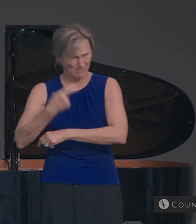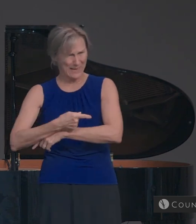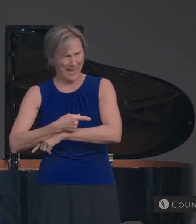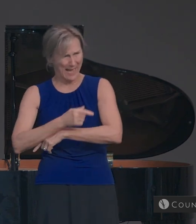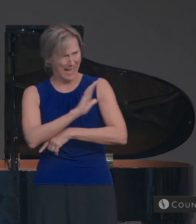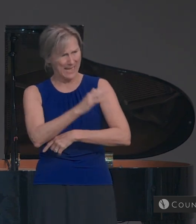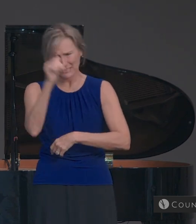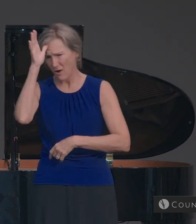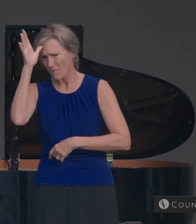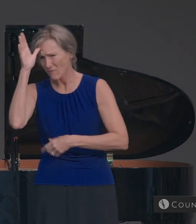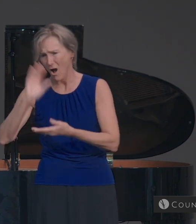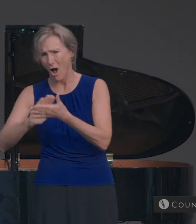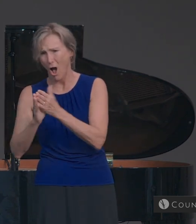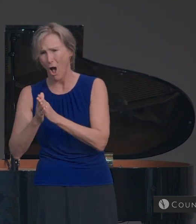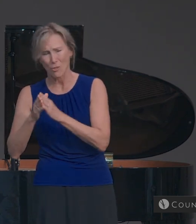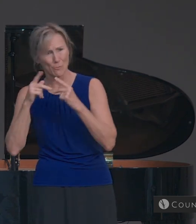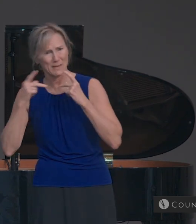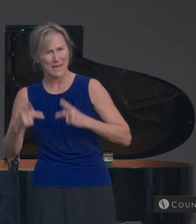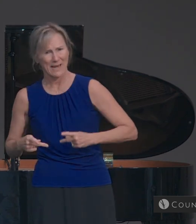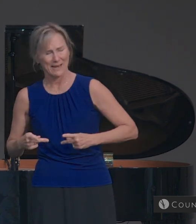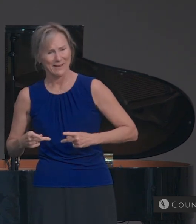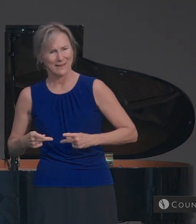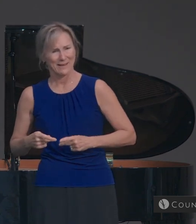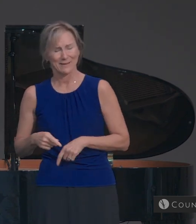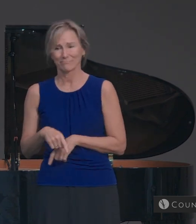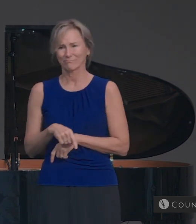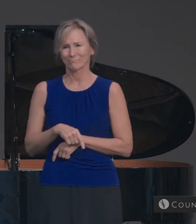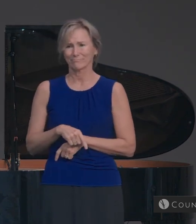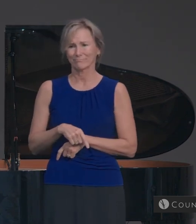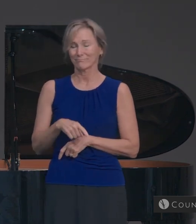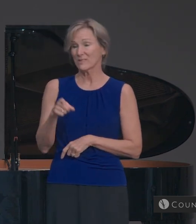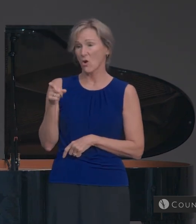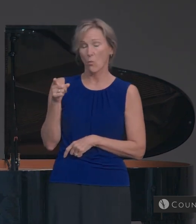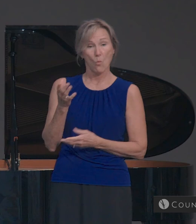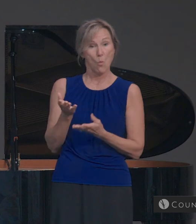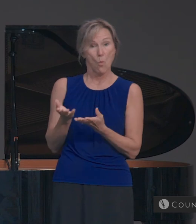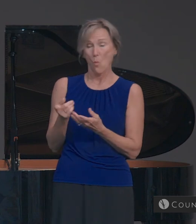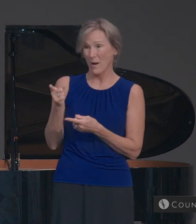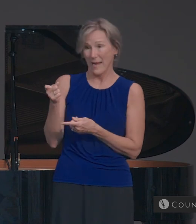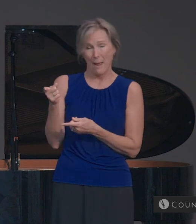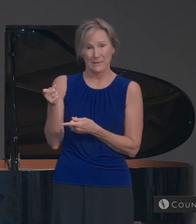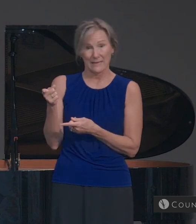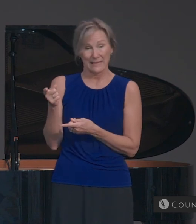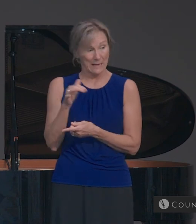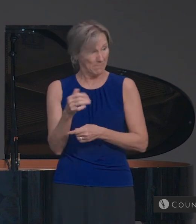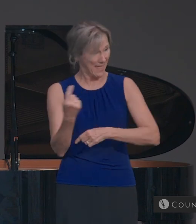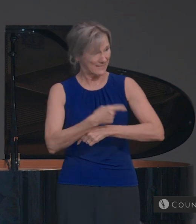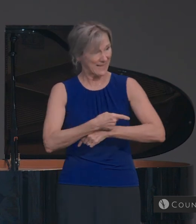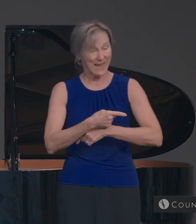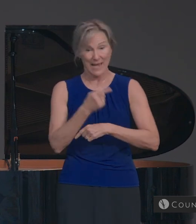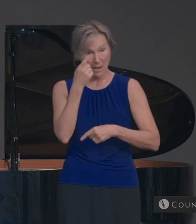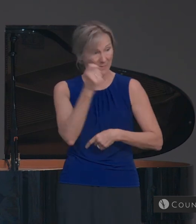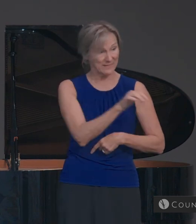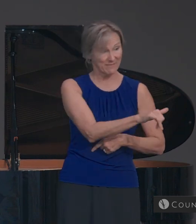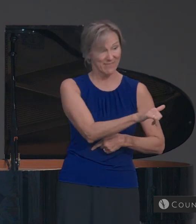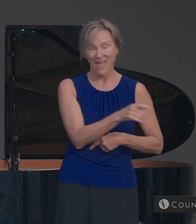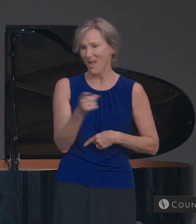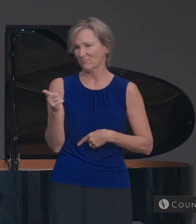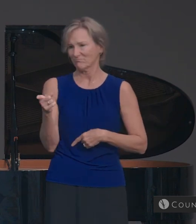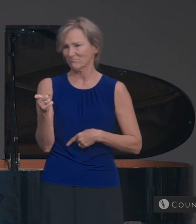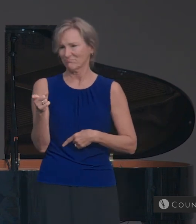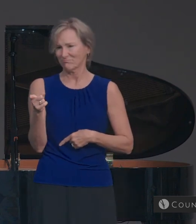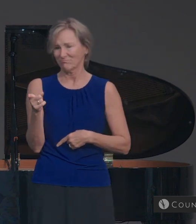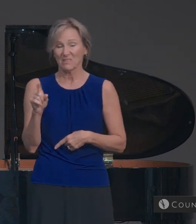And as they die, Aaron just fails to have dinner. He just fails to have dinner, and God is going to kill